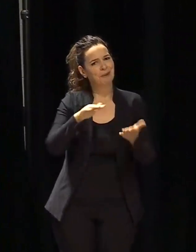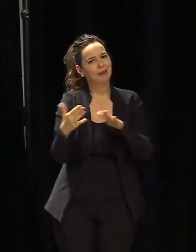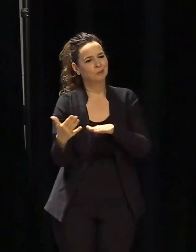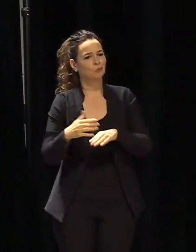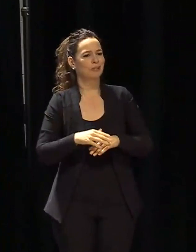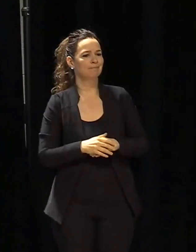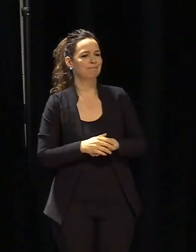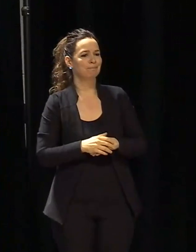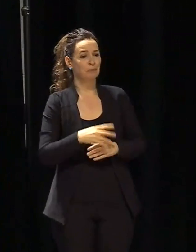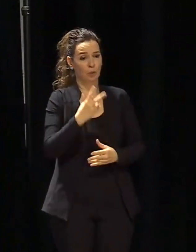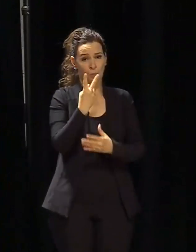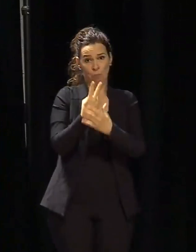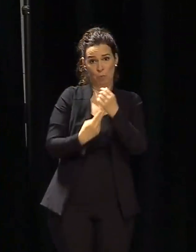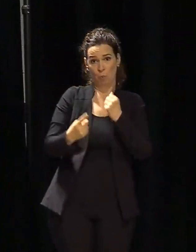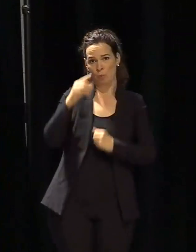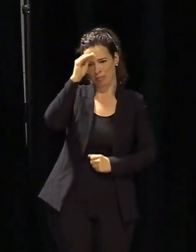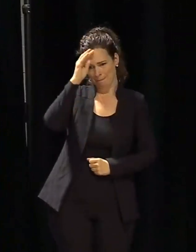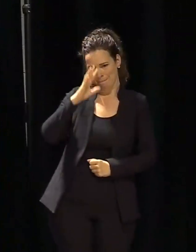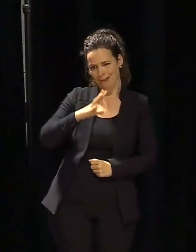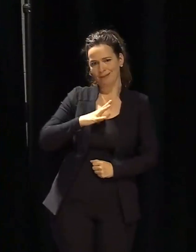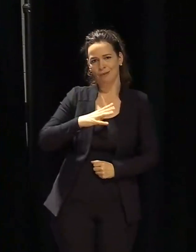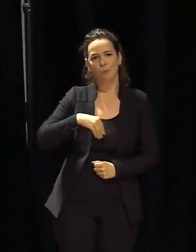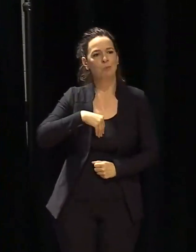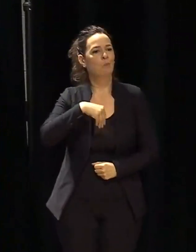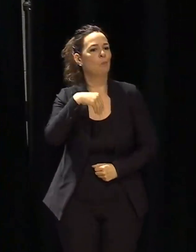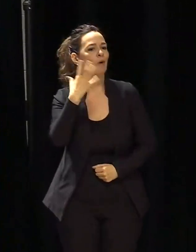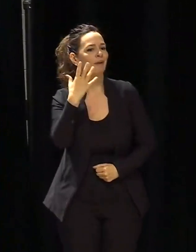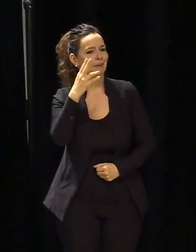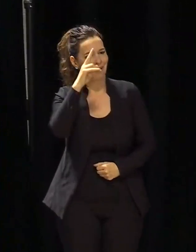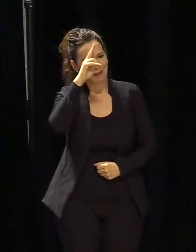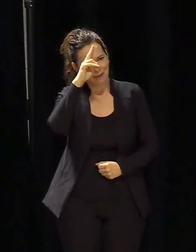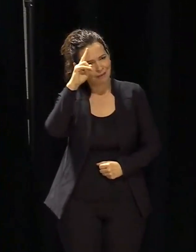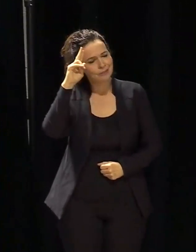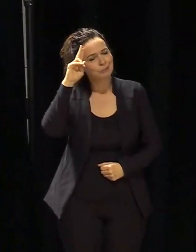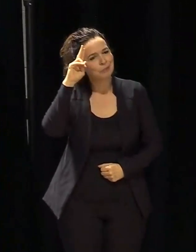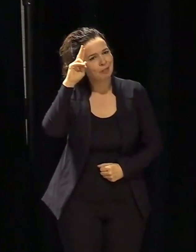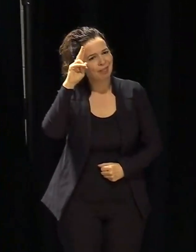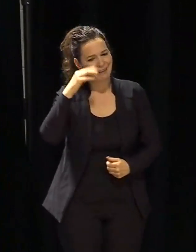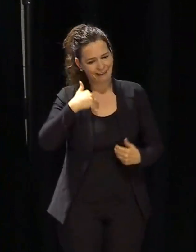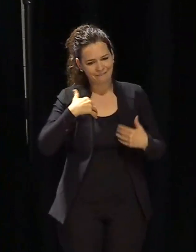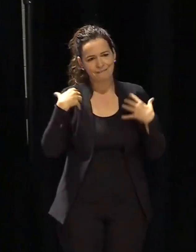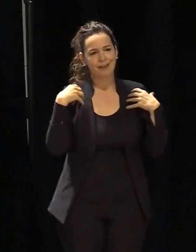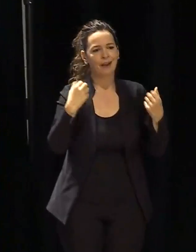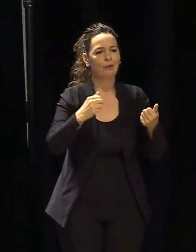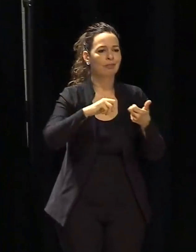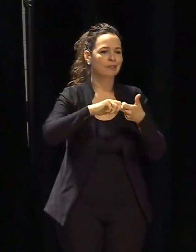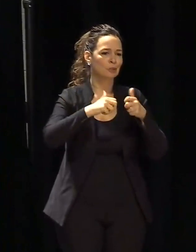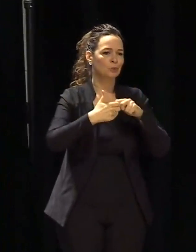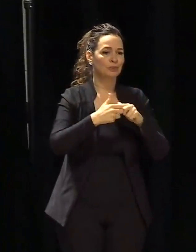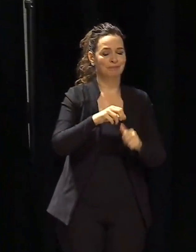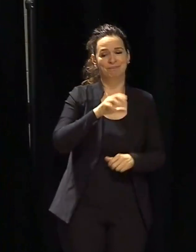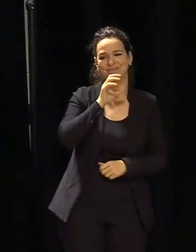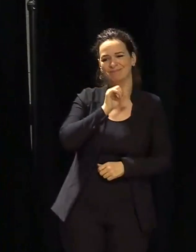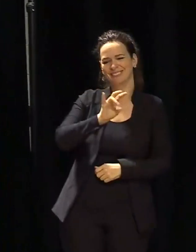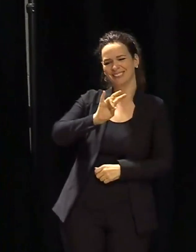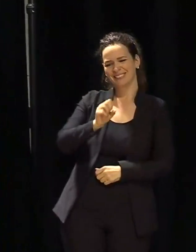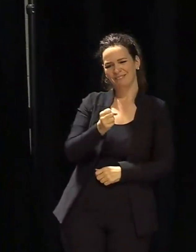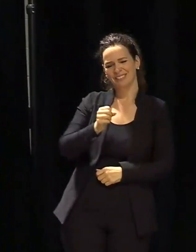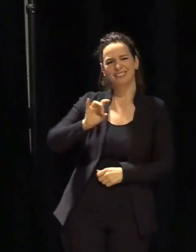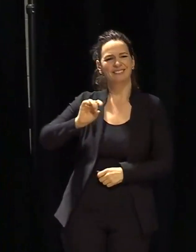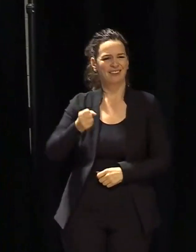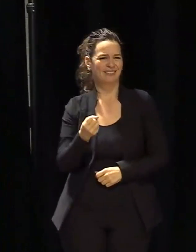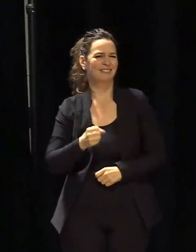hospital, both Caucasian males, one in his 70s and one in his 80s.